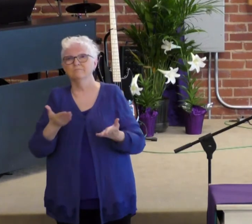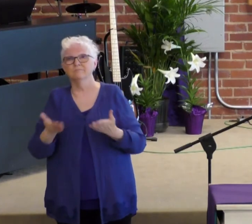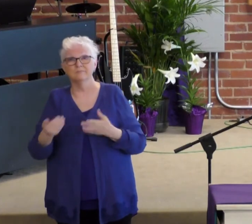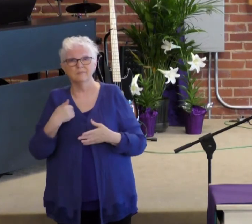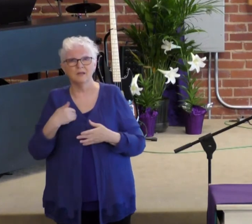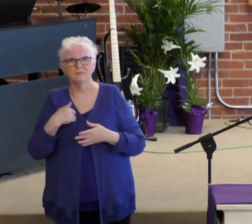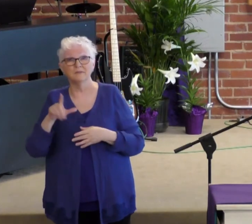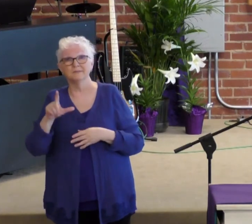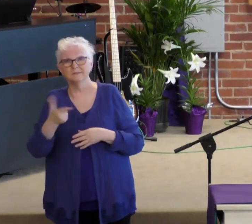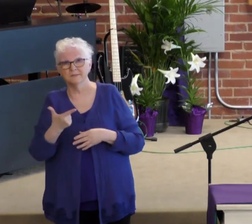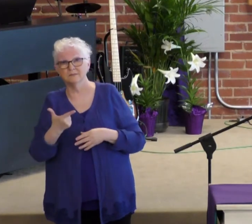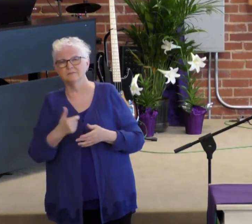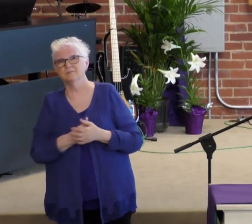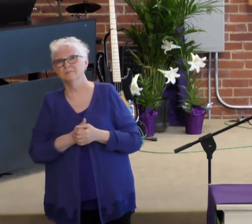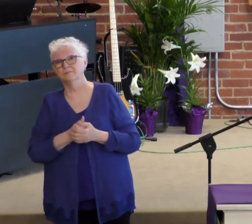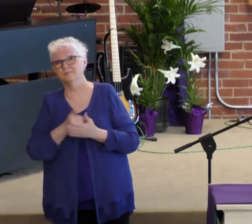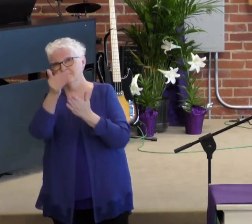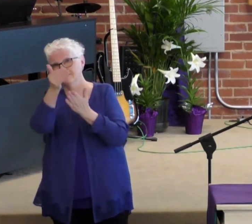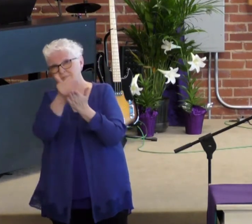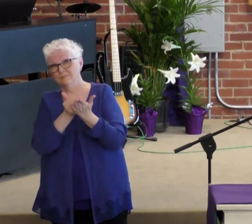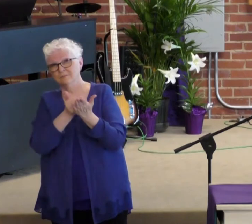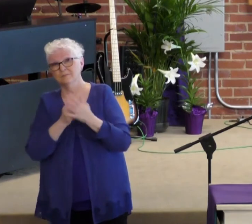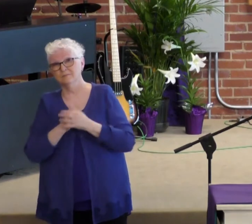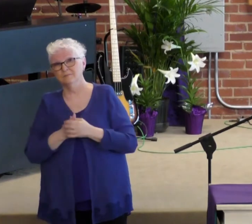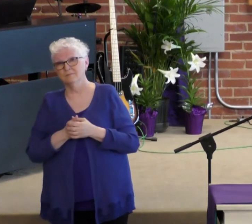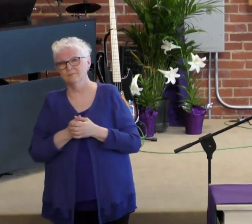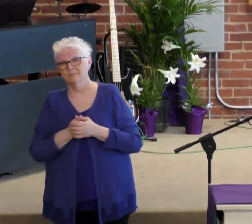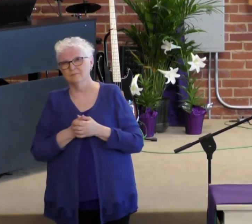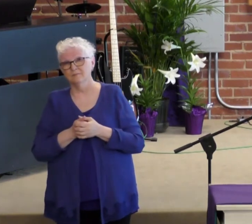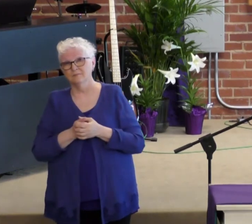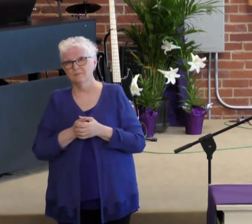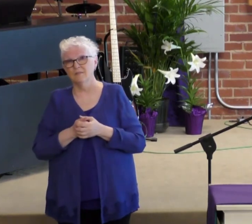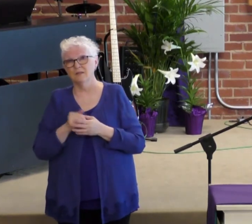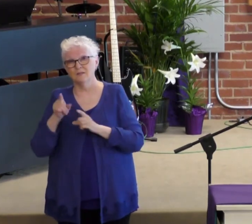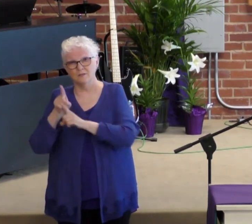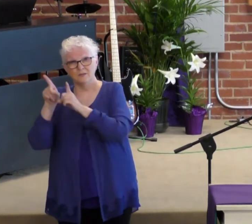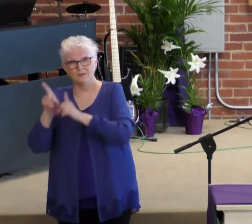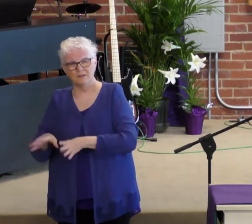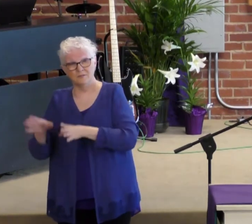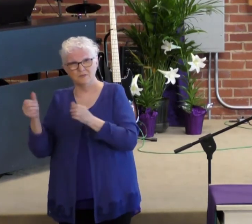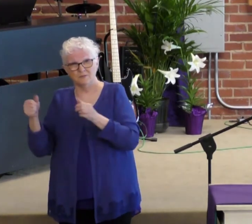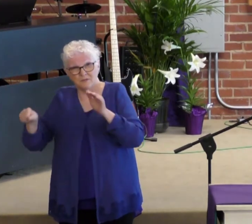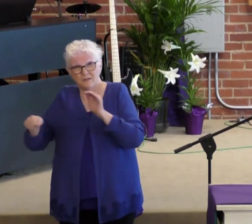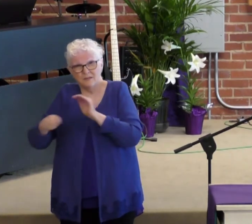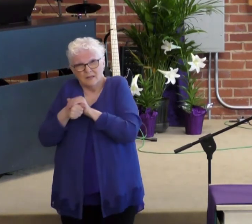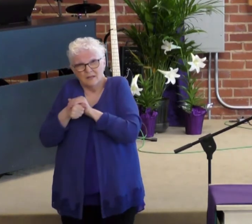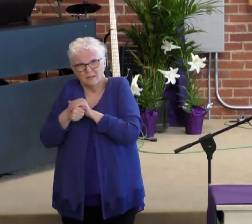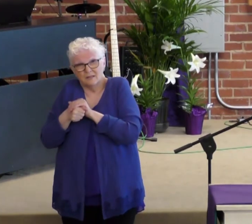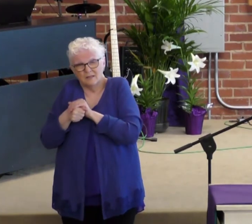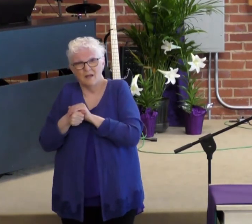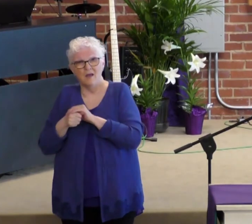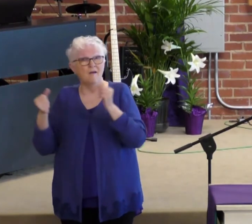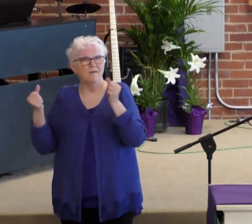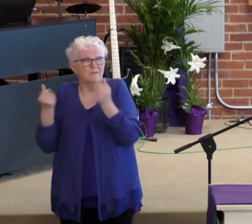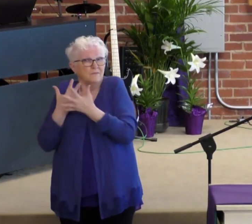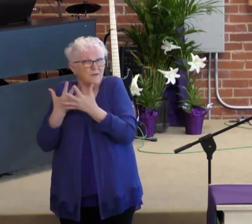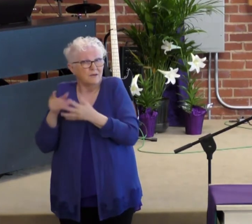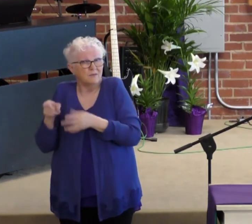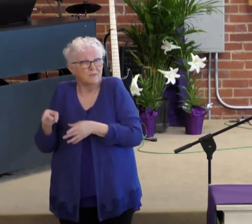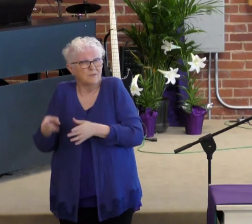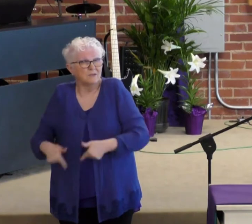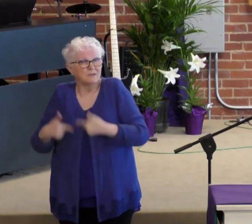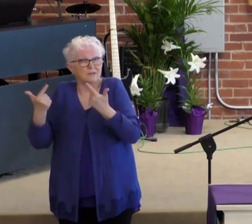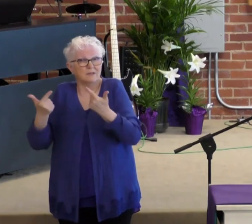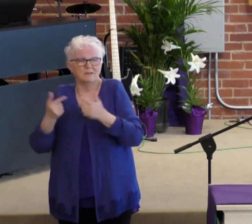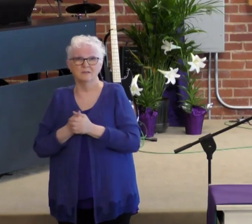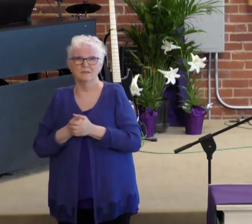one on the list. And so they were hiding for fear of their lives. And I think that